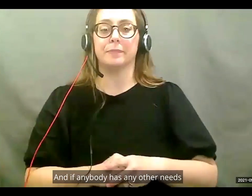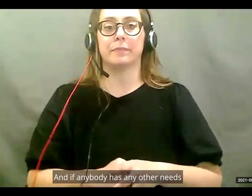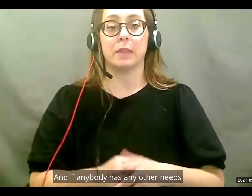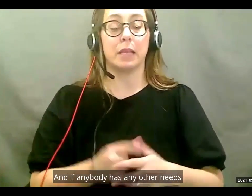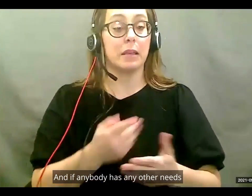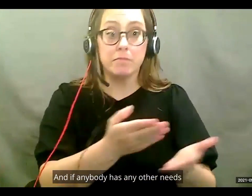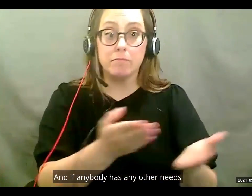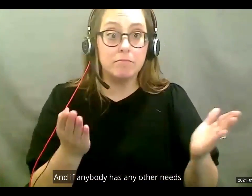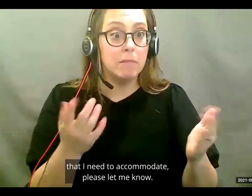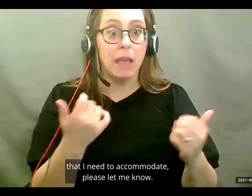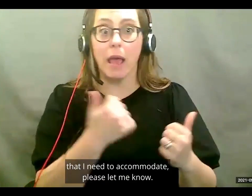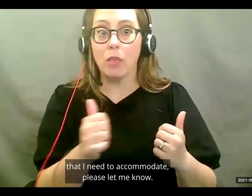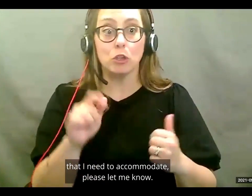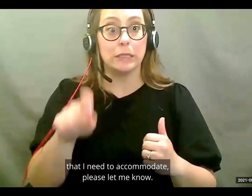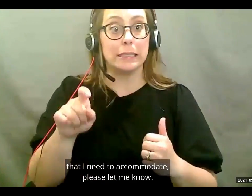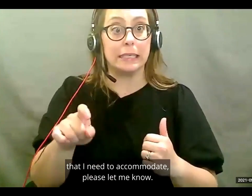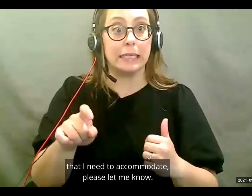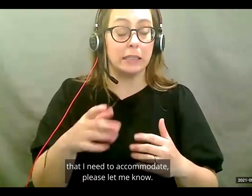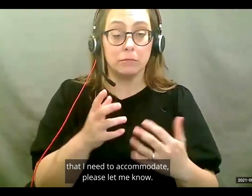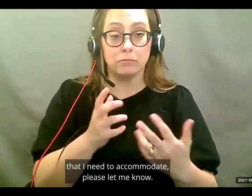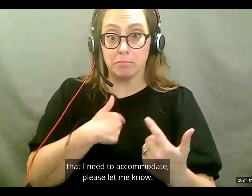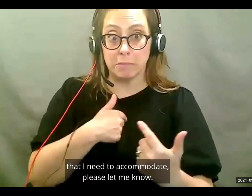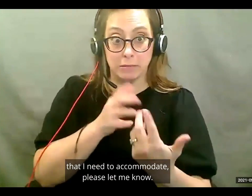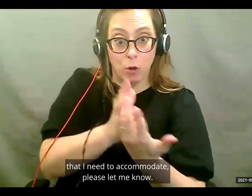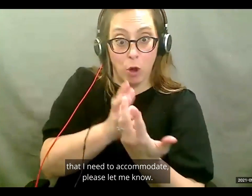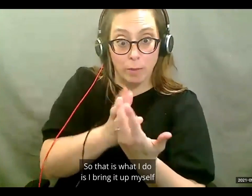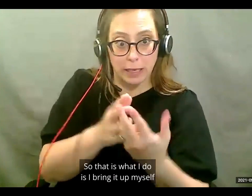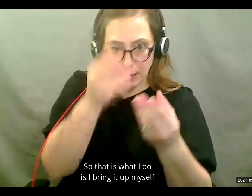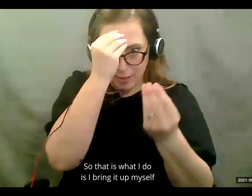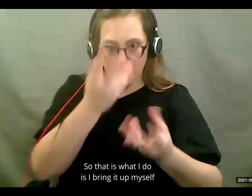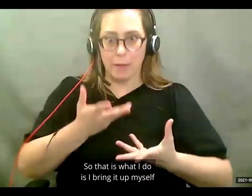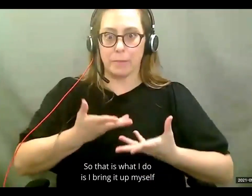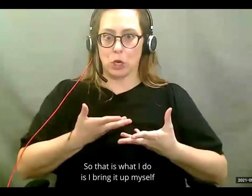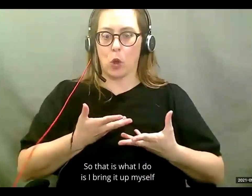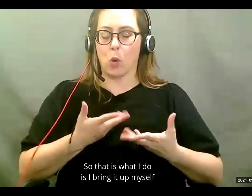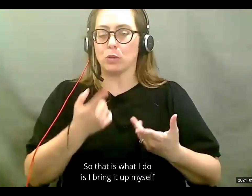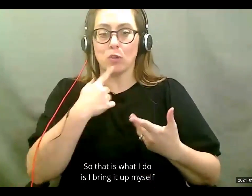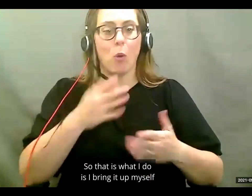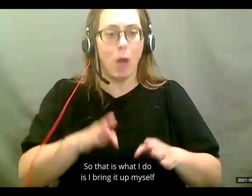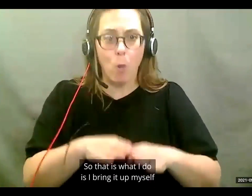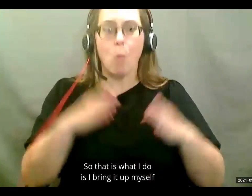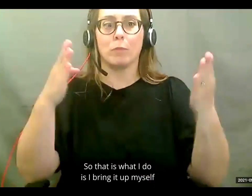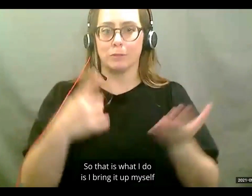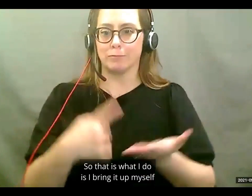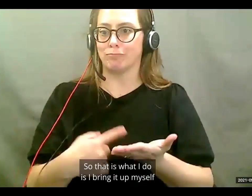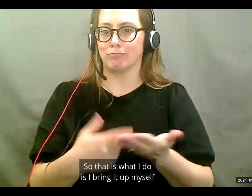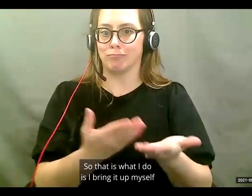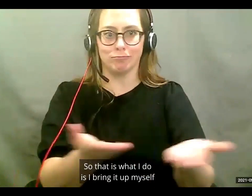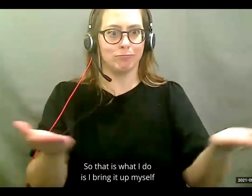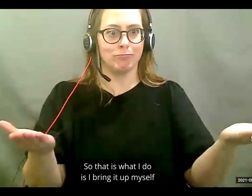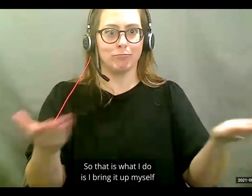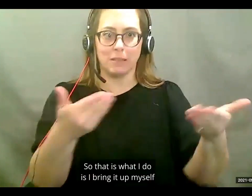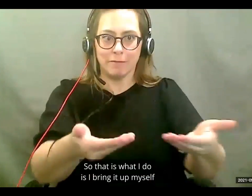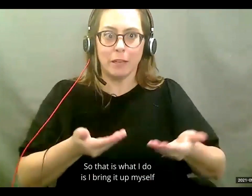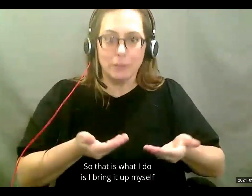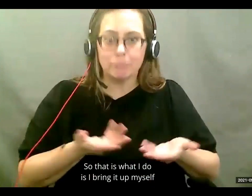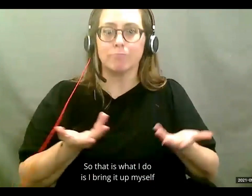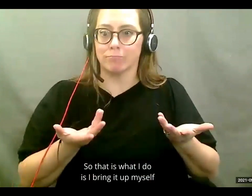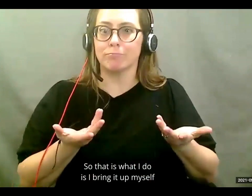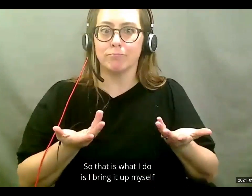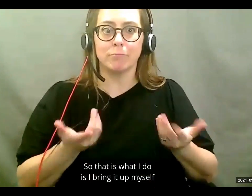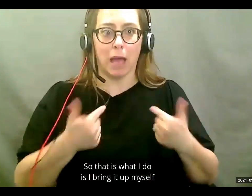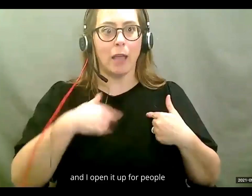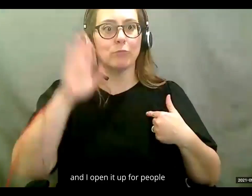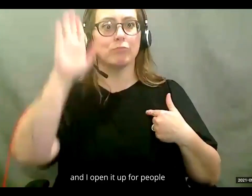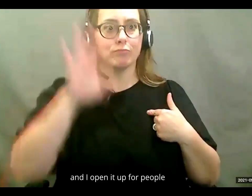has any other needs that I need to accommodate, please let me know. So that's what I do, is I bring it up